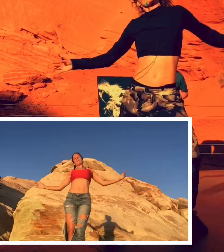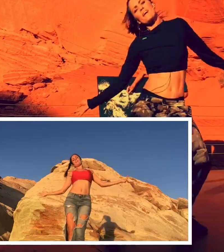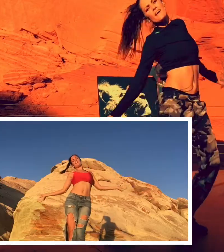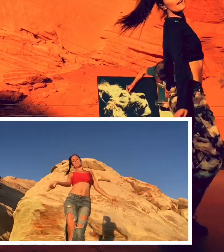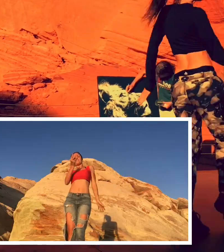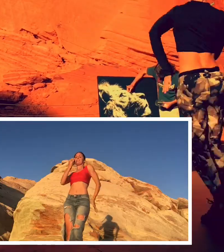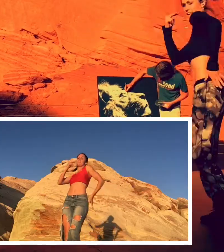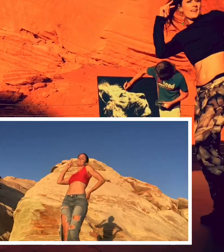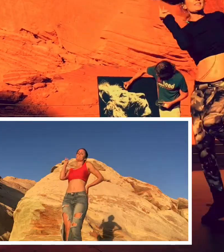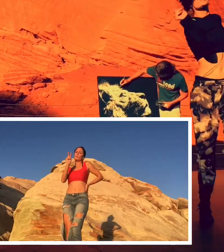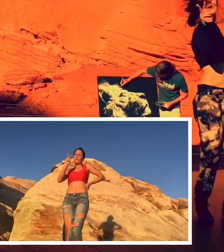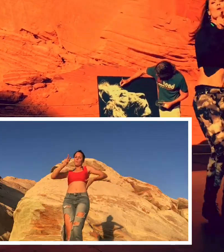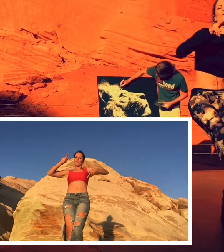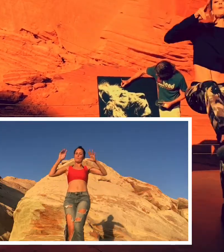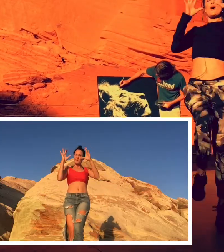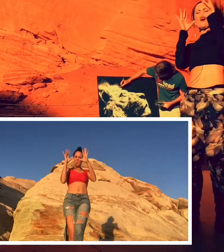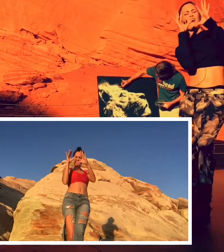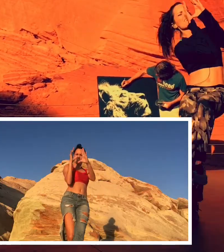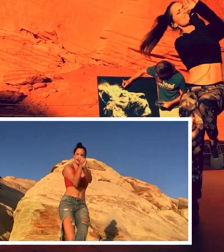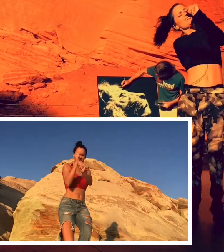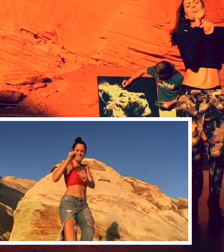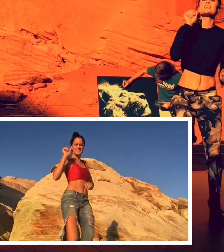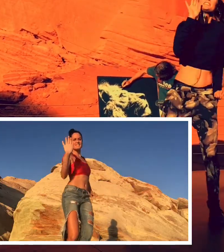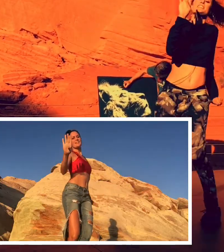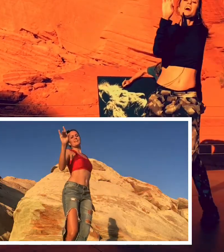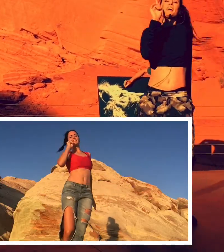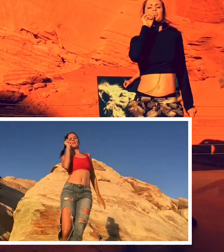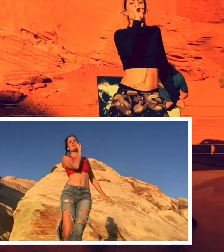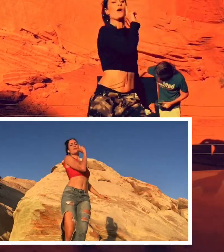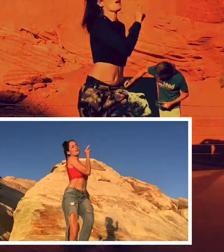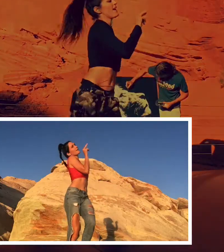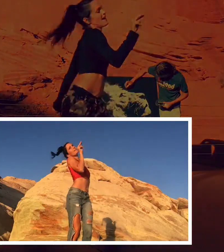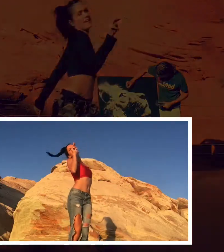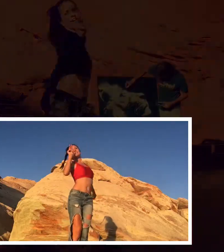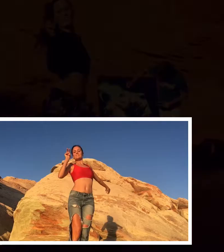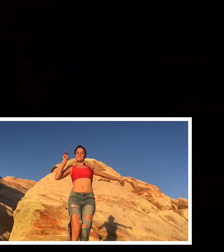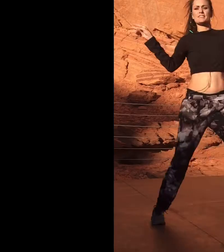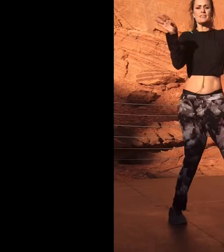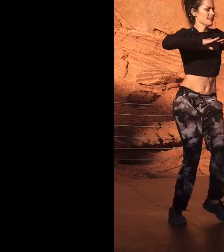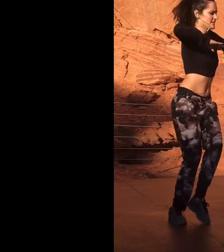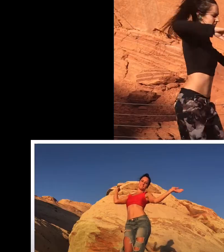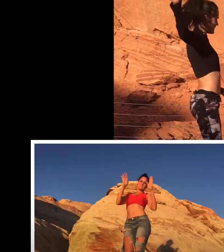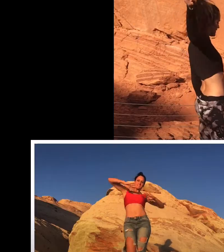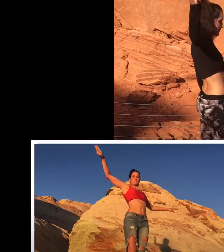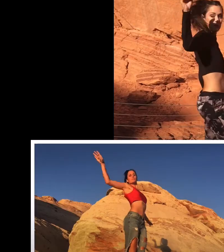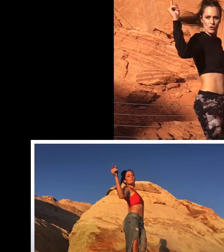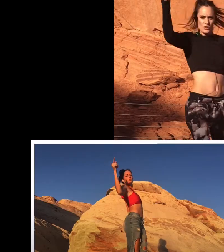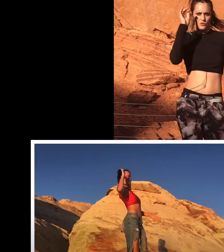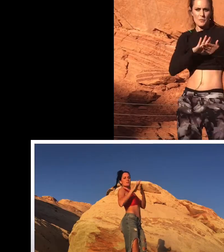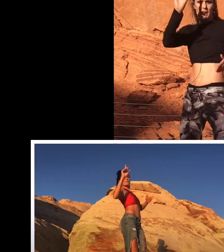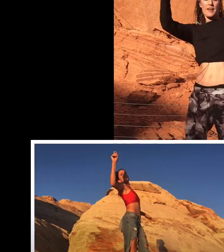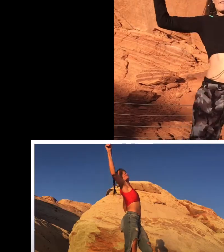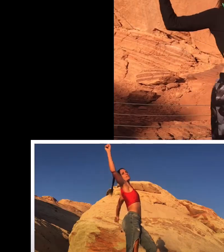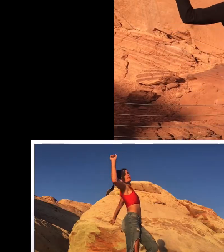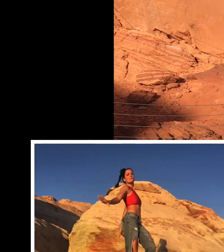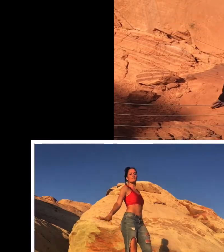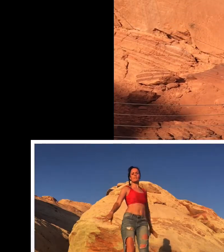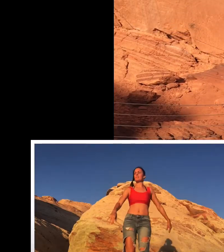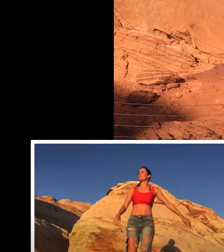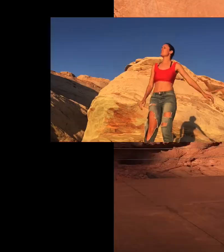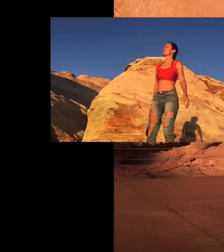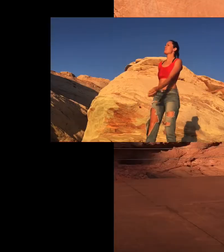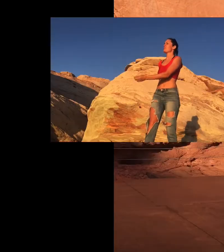I get so lost inside your eyes To believe